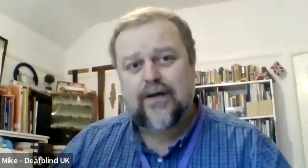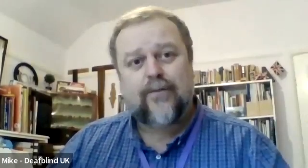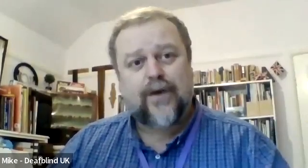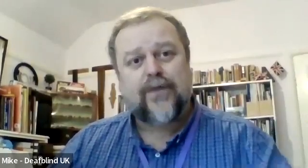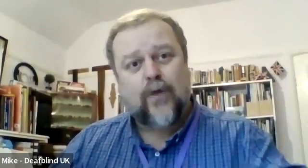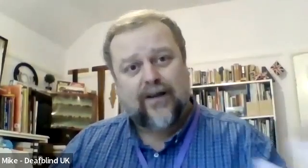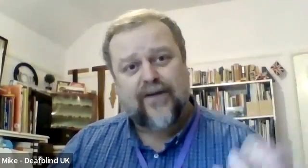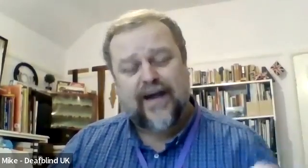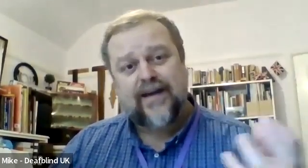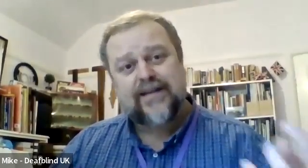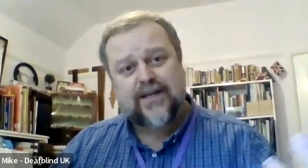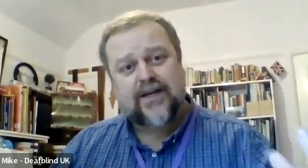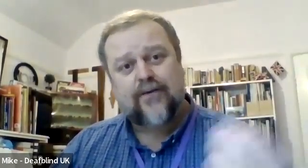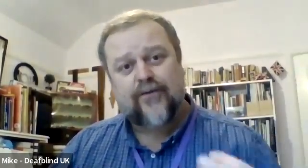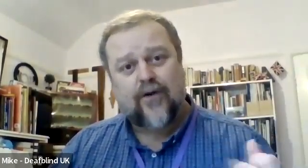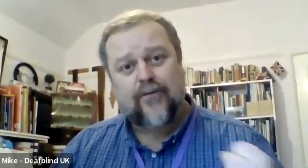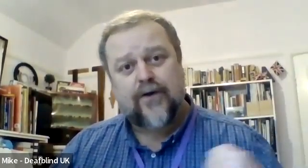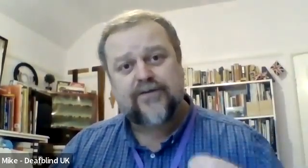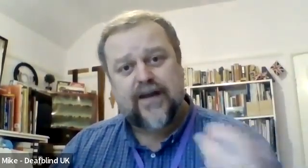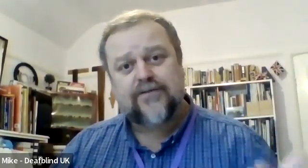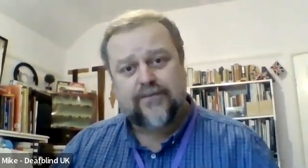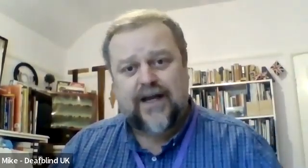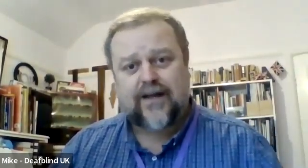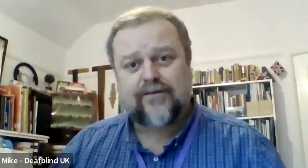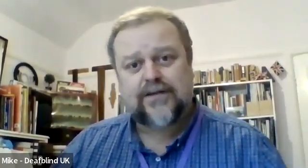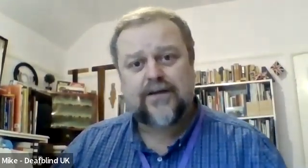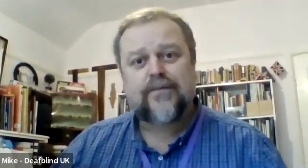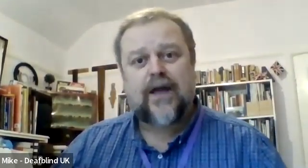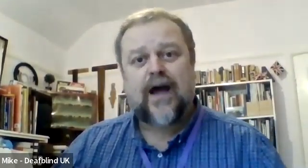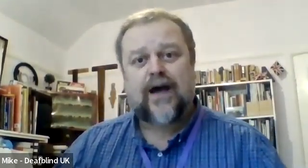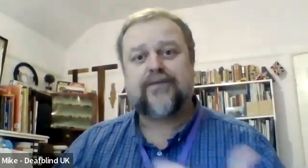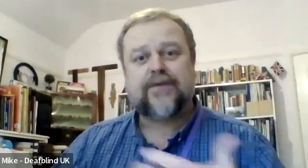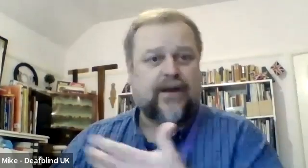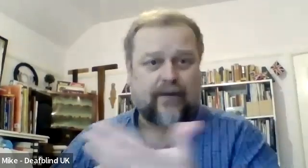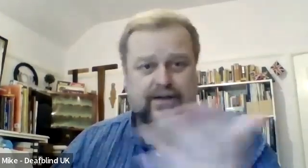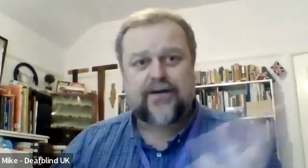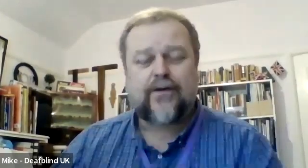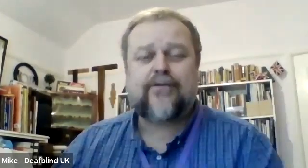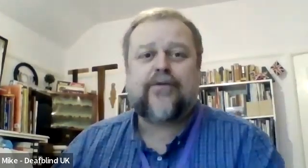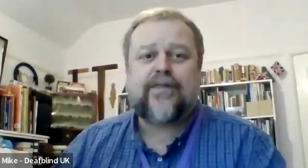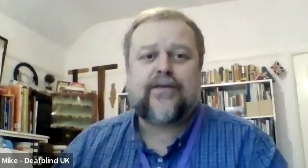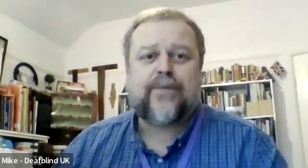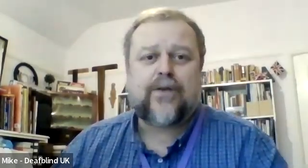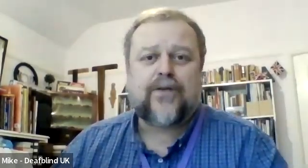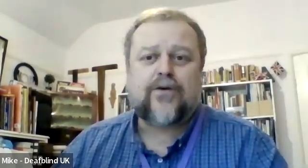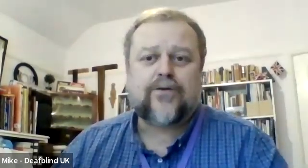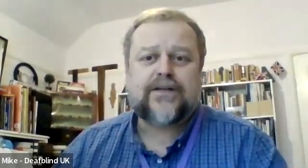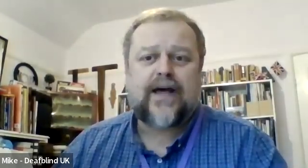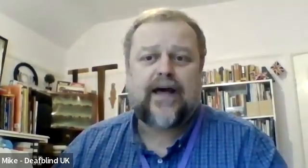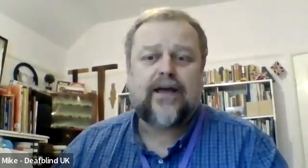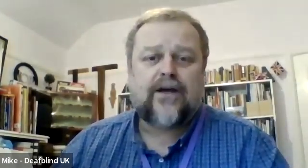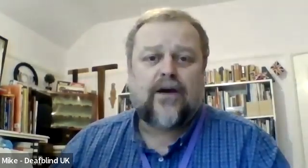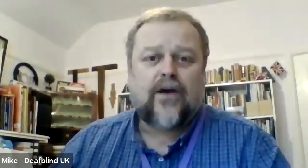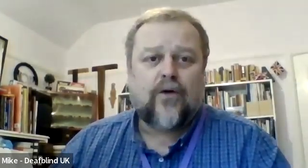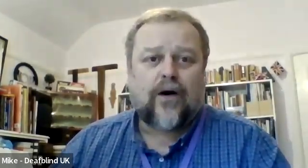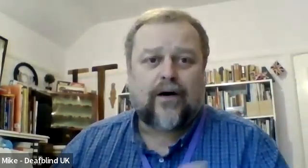accessible, but the will for that needs to come from those venues themselves. And you know, I don't know the people on the call